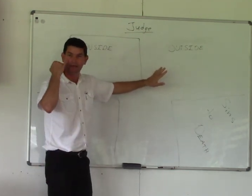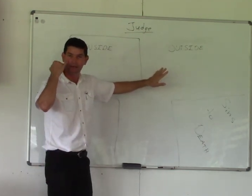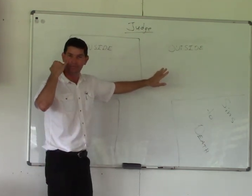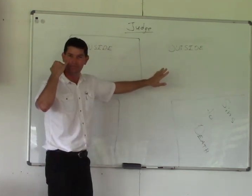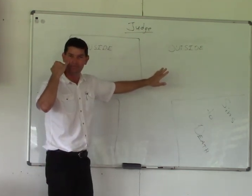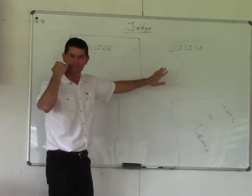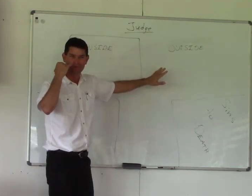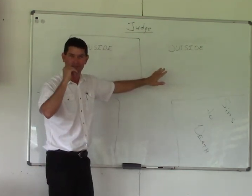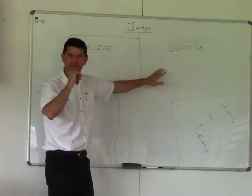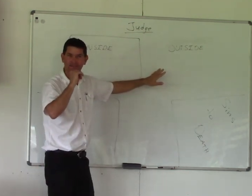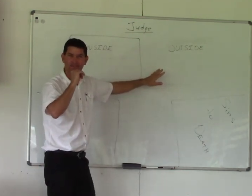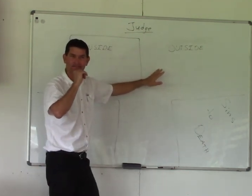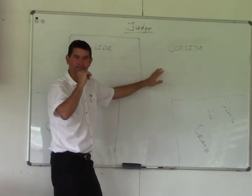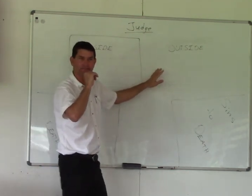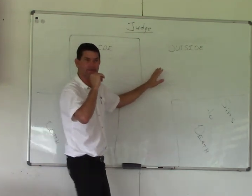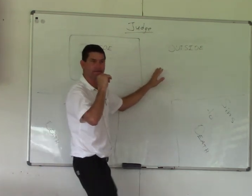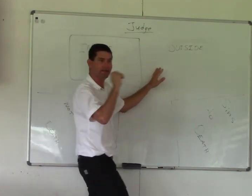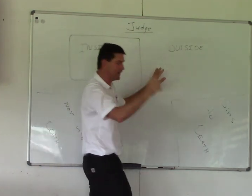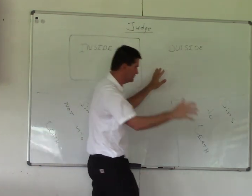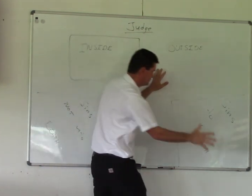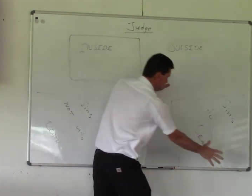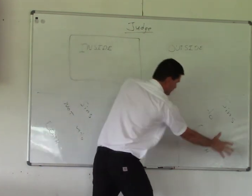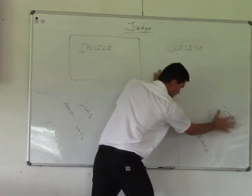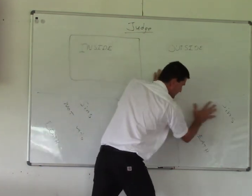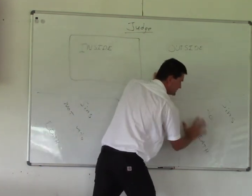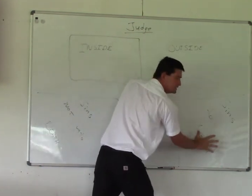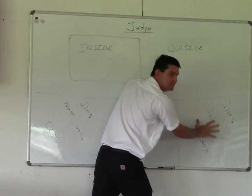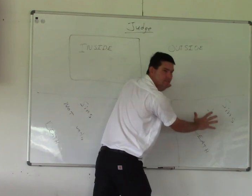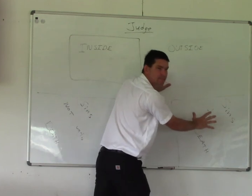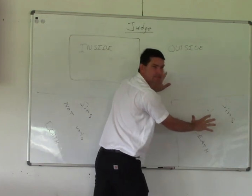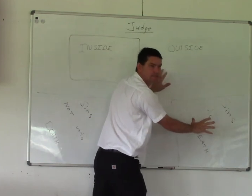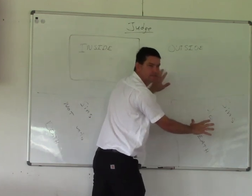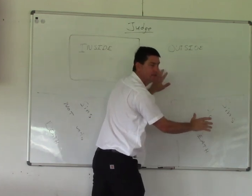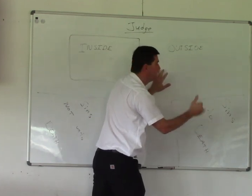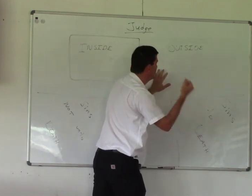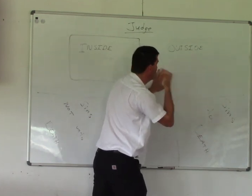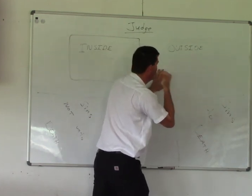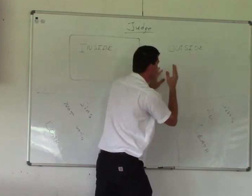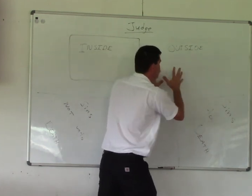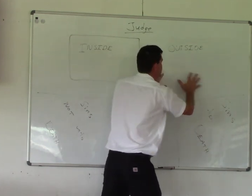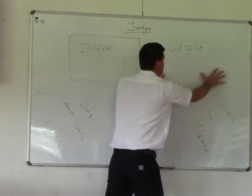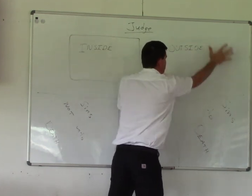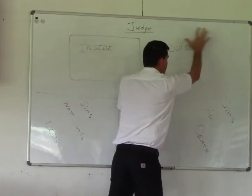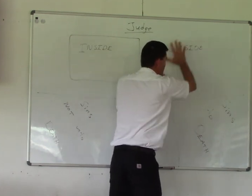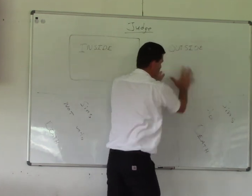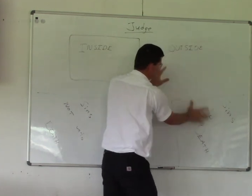if they're not with this, if these people,